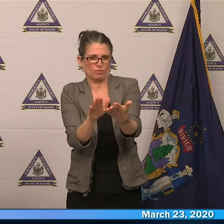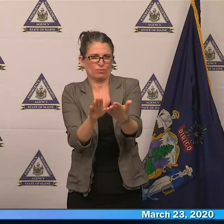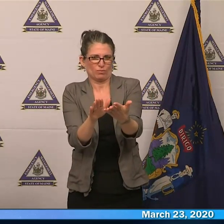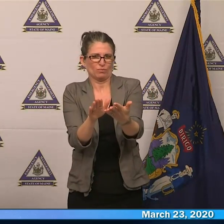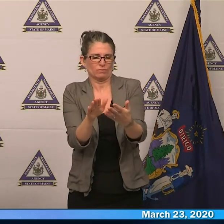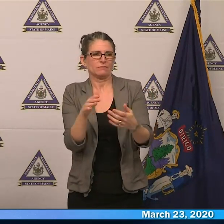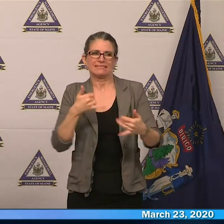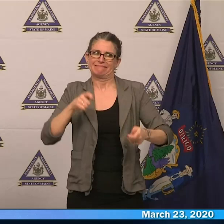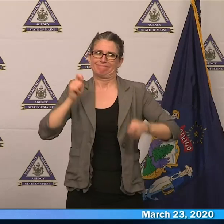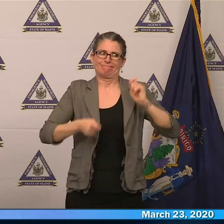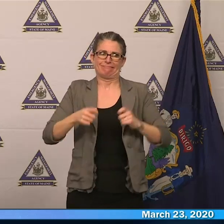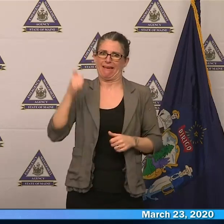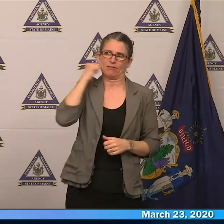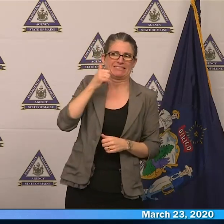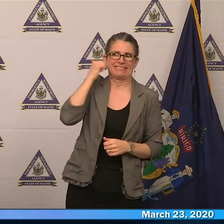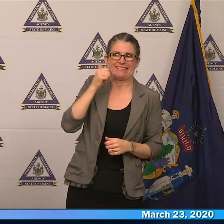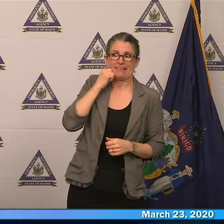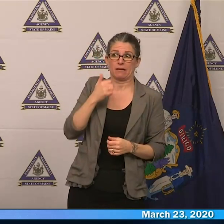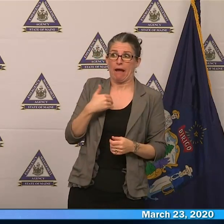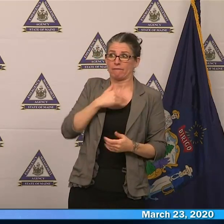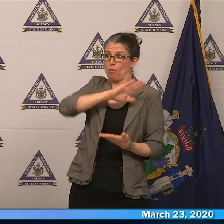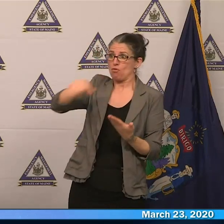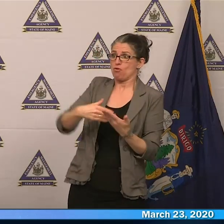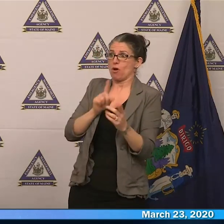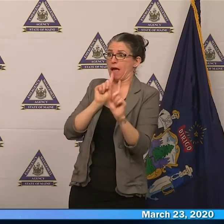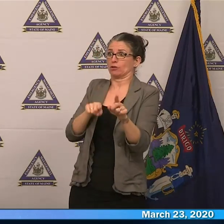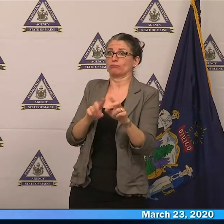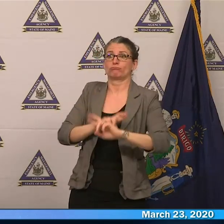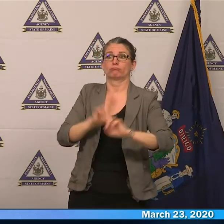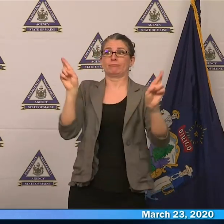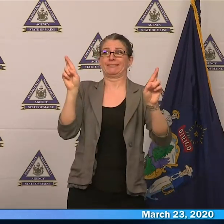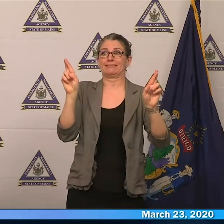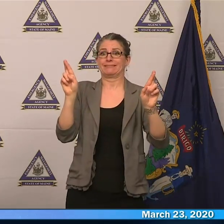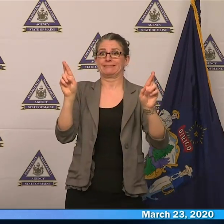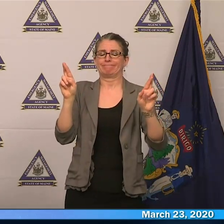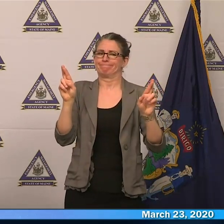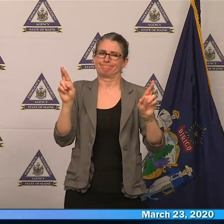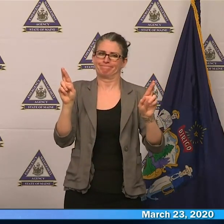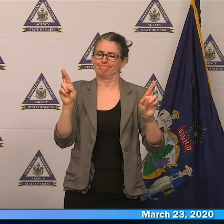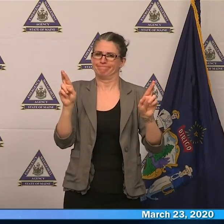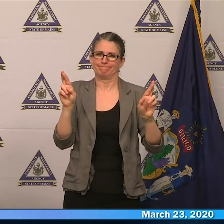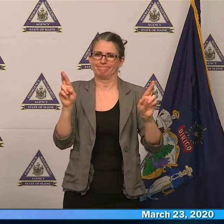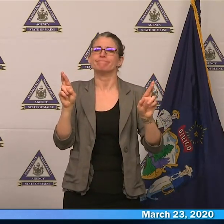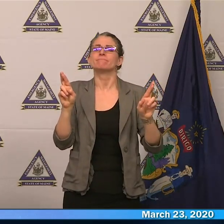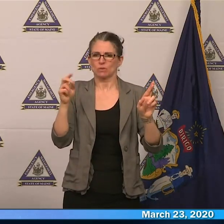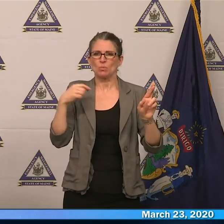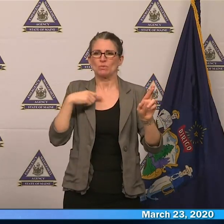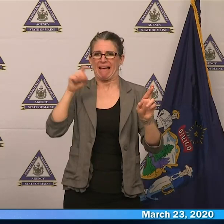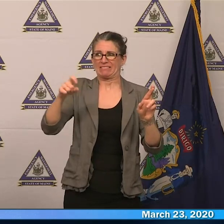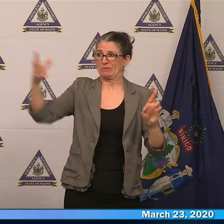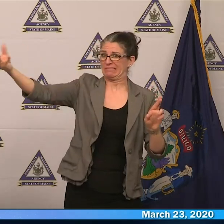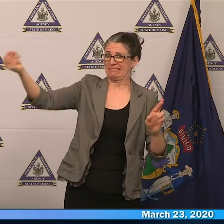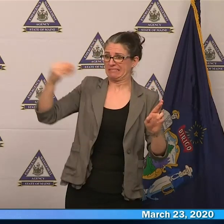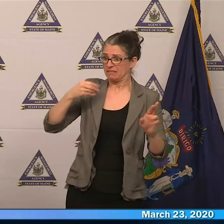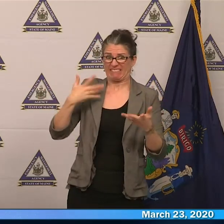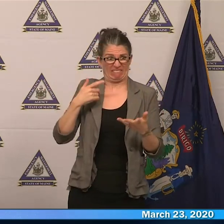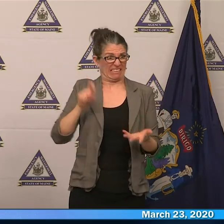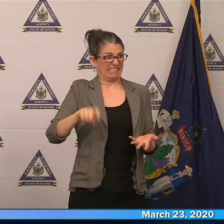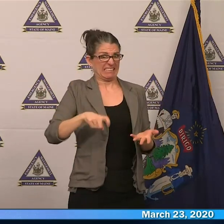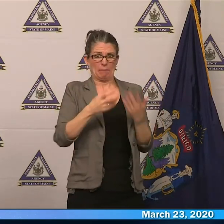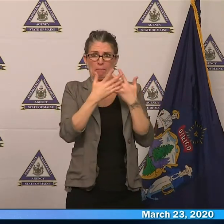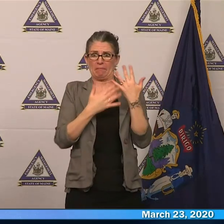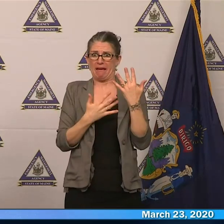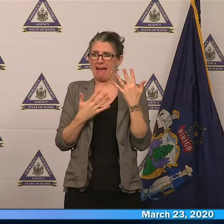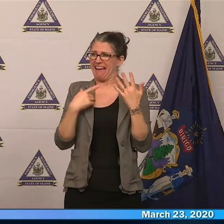that. But at this time, we have to make sure that for individuals who need blood, they're able to get it. The situation